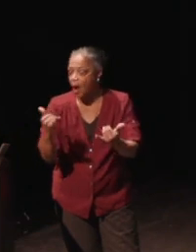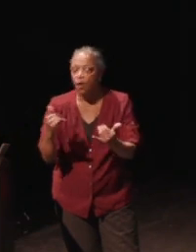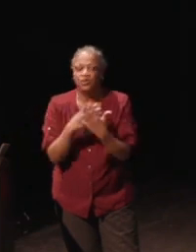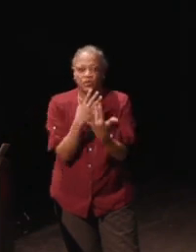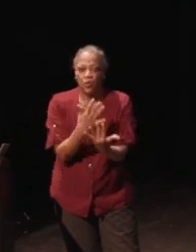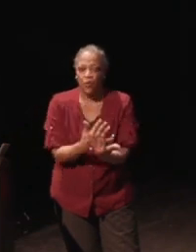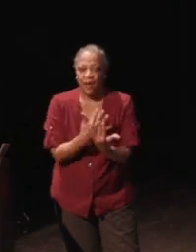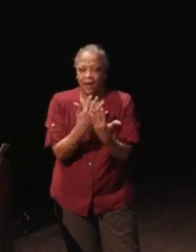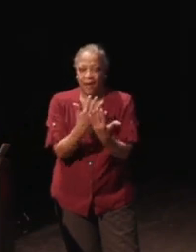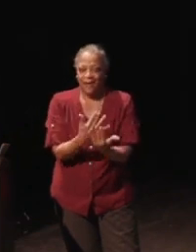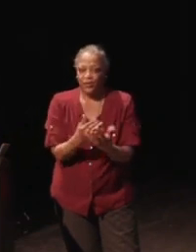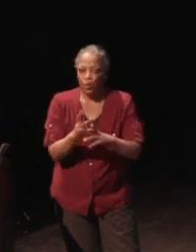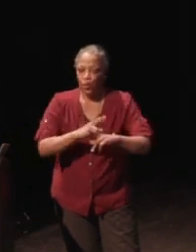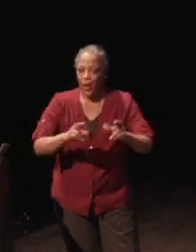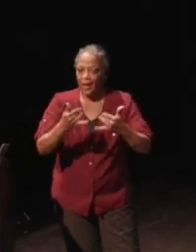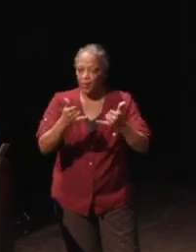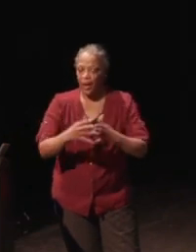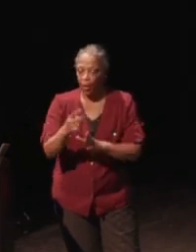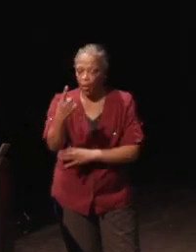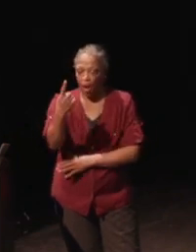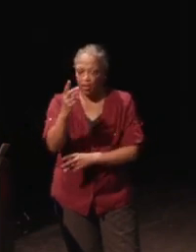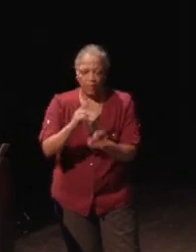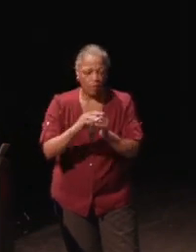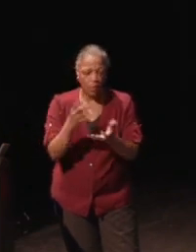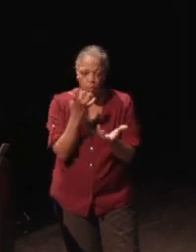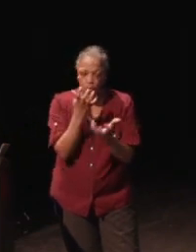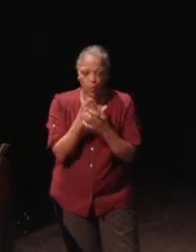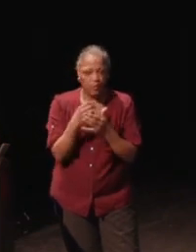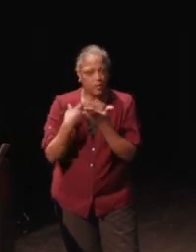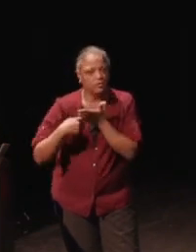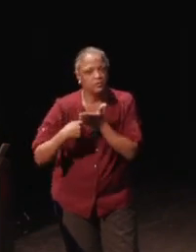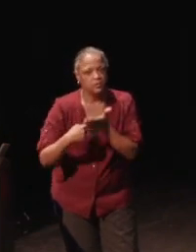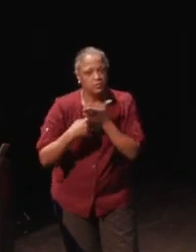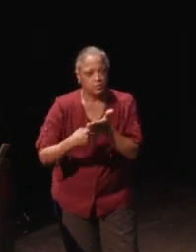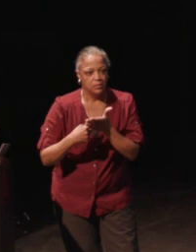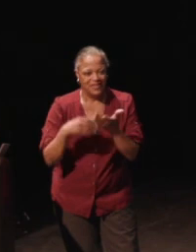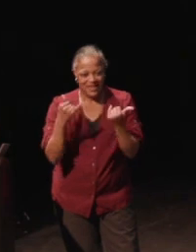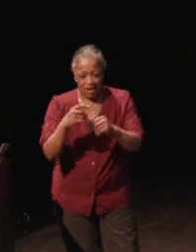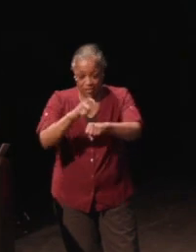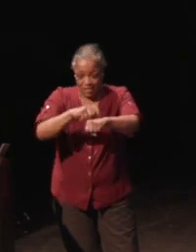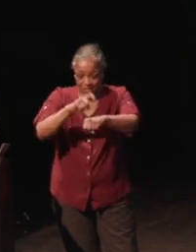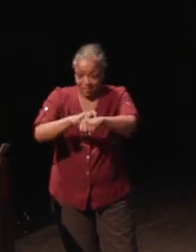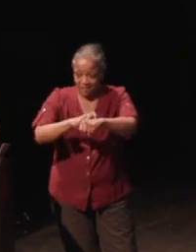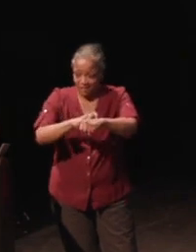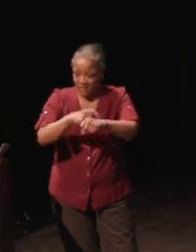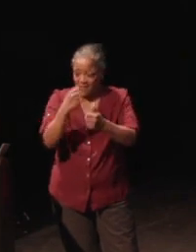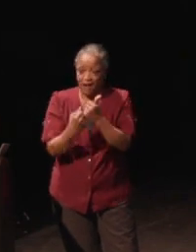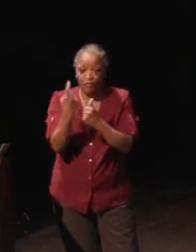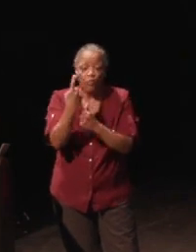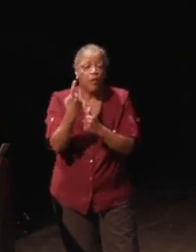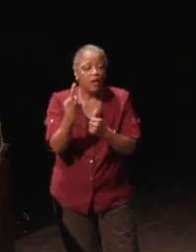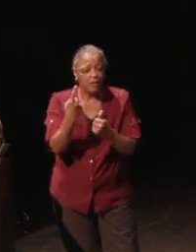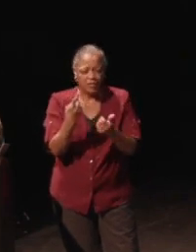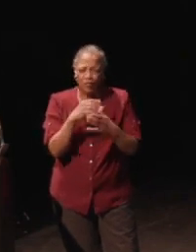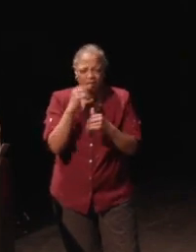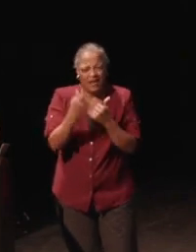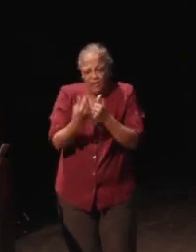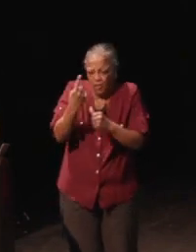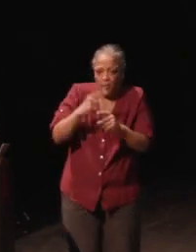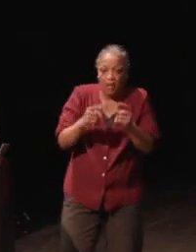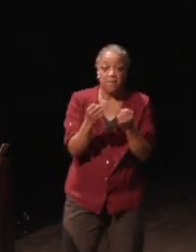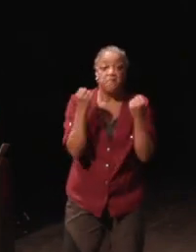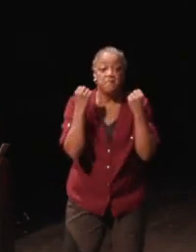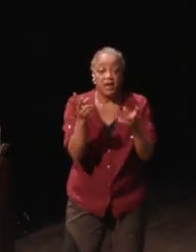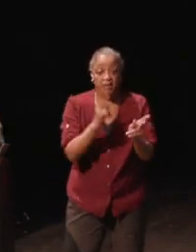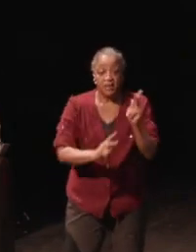now, just wait, because people are going to be talking about it. And this is the time when everybody is going to be, not everybody, but a